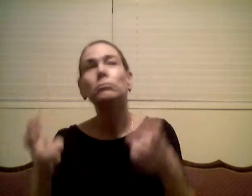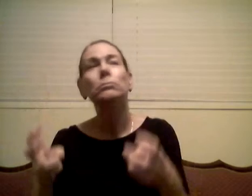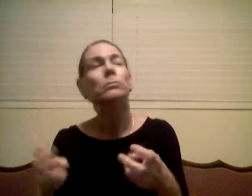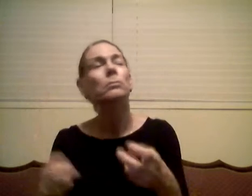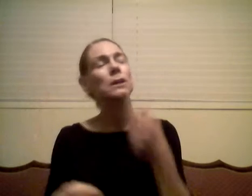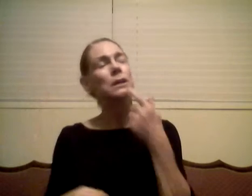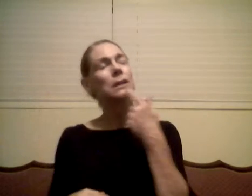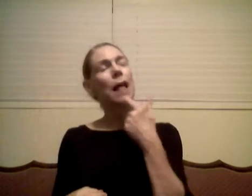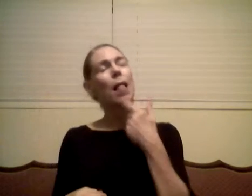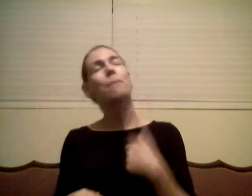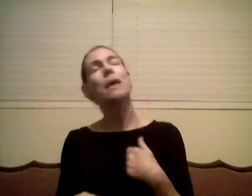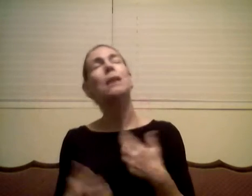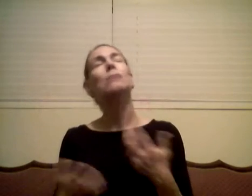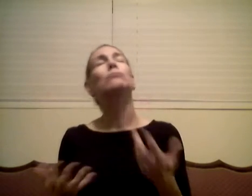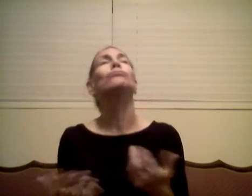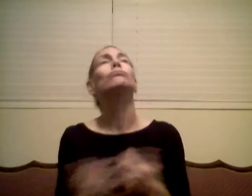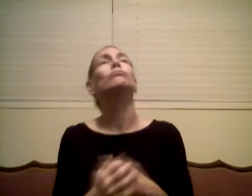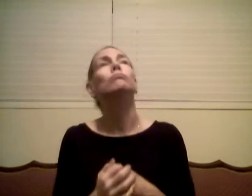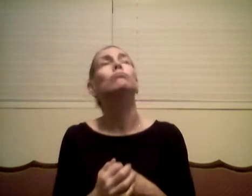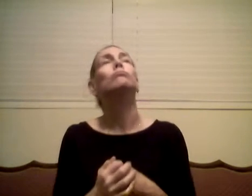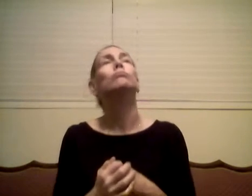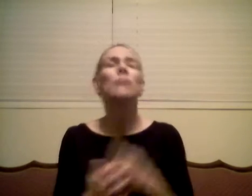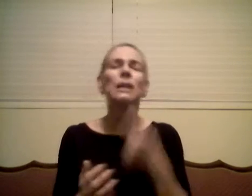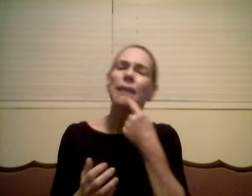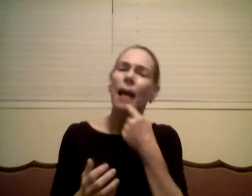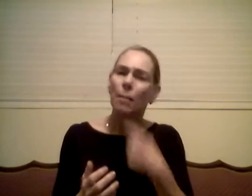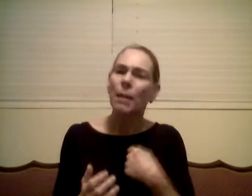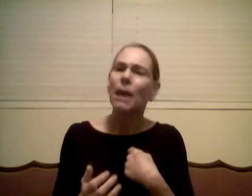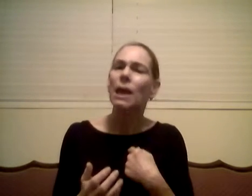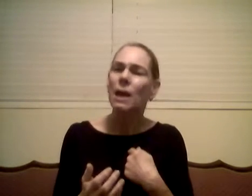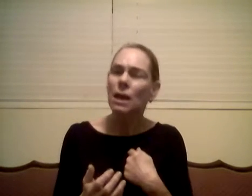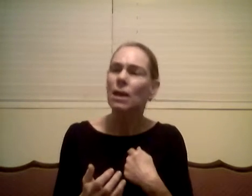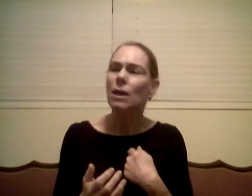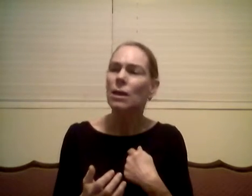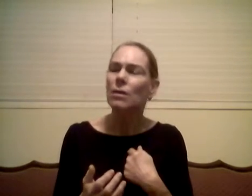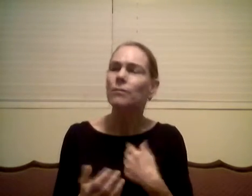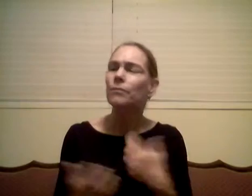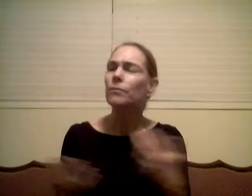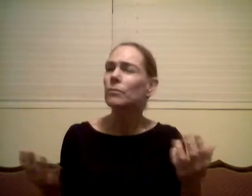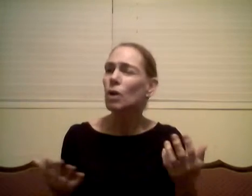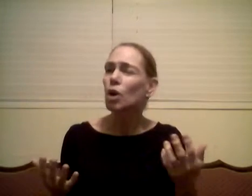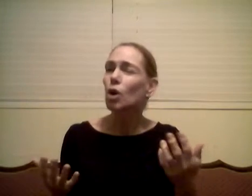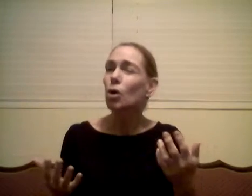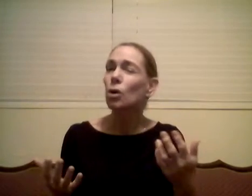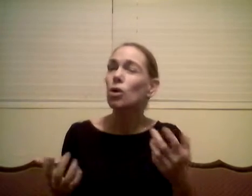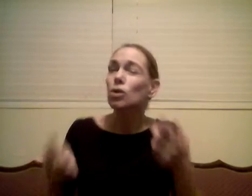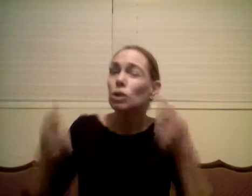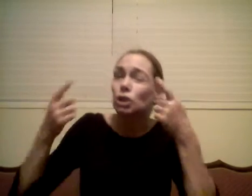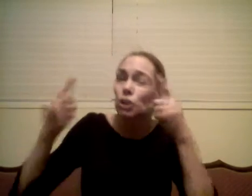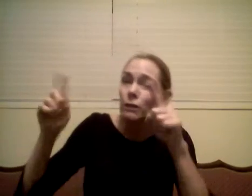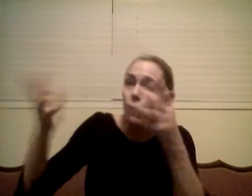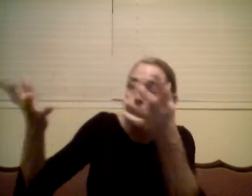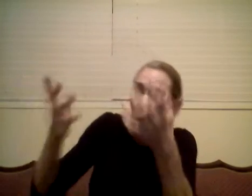about a time that you set out to achieve something and